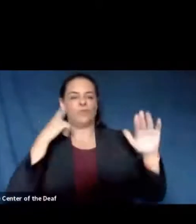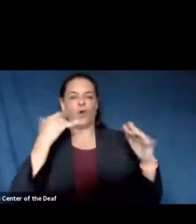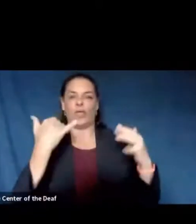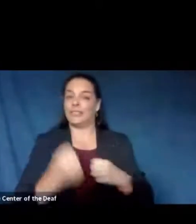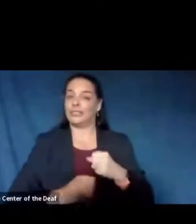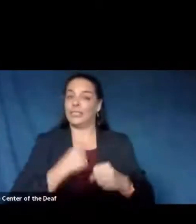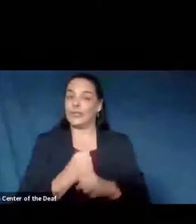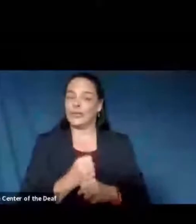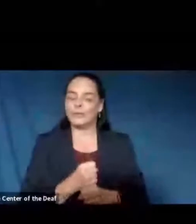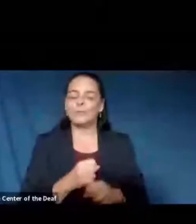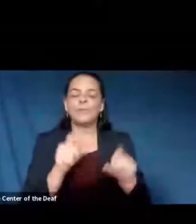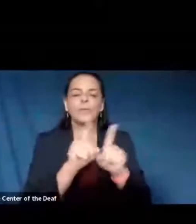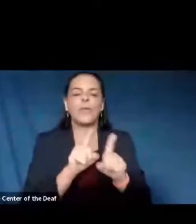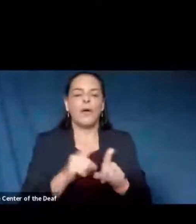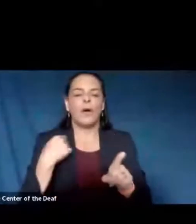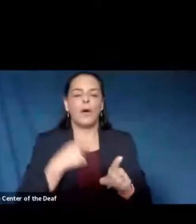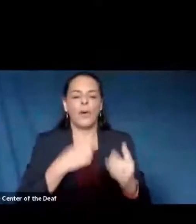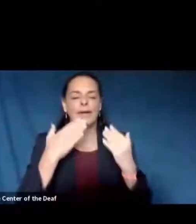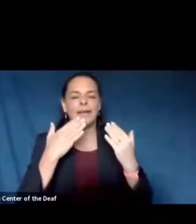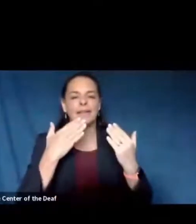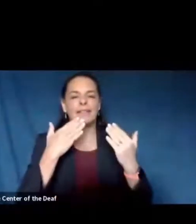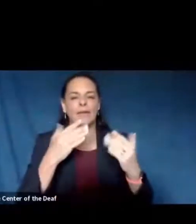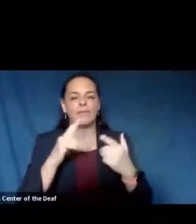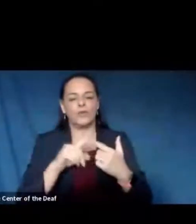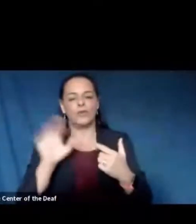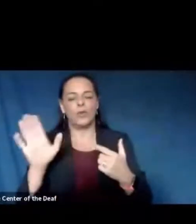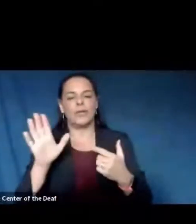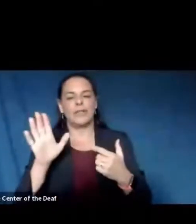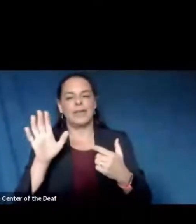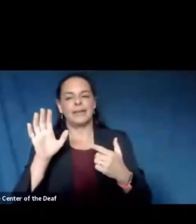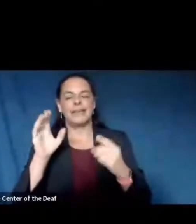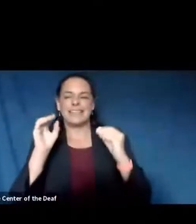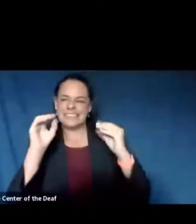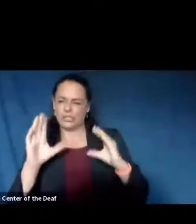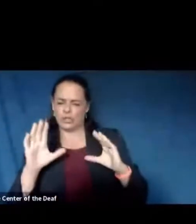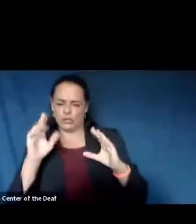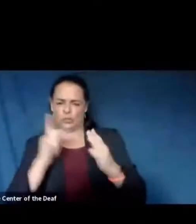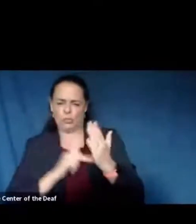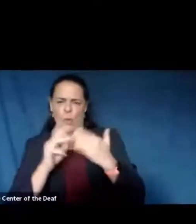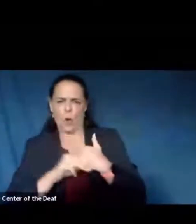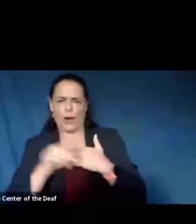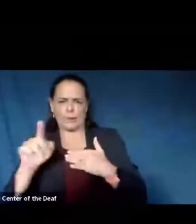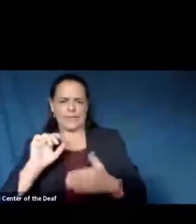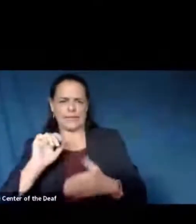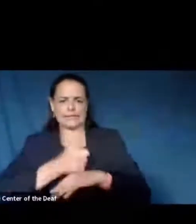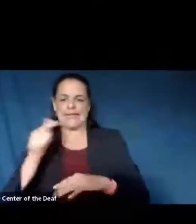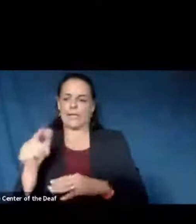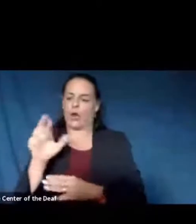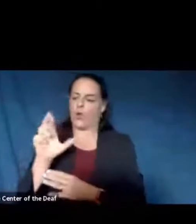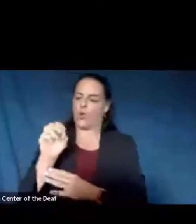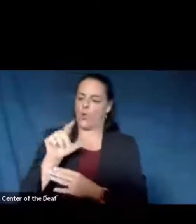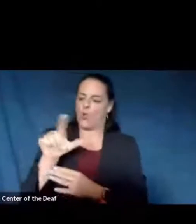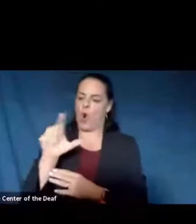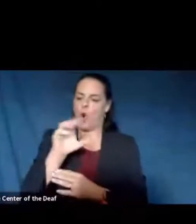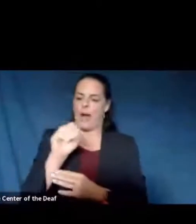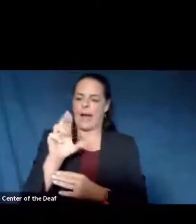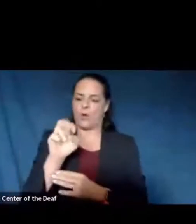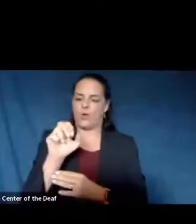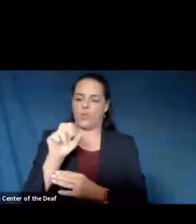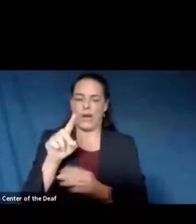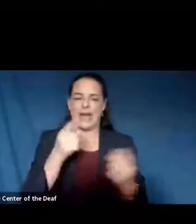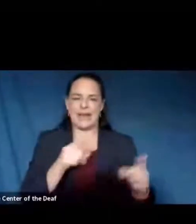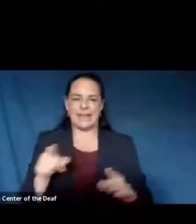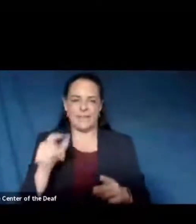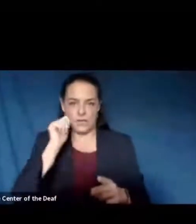Additionally, we are grateful to our Parents as Teachers program, who is launching their 4th annual Roll and Read event tomorrow.